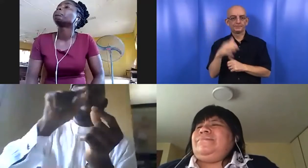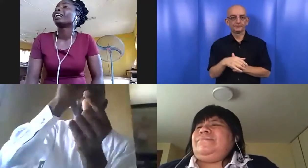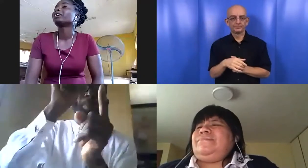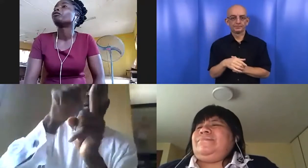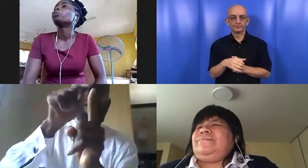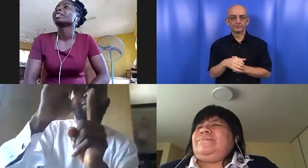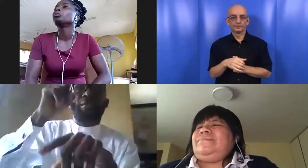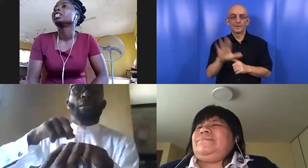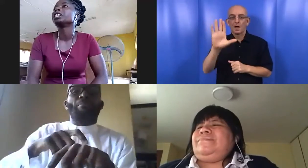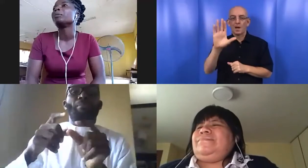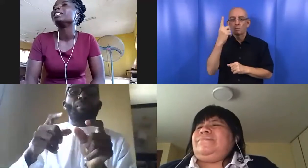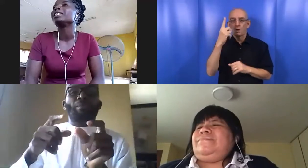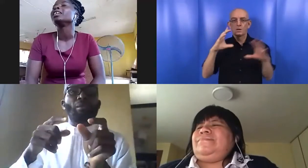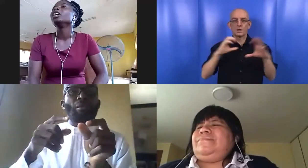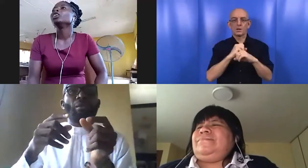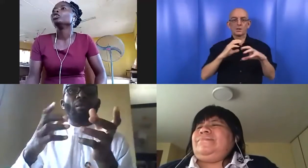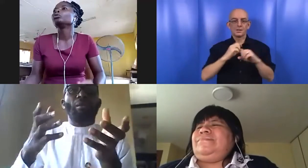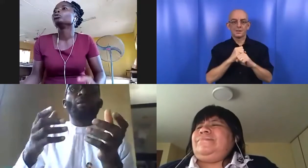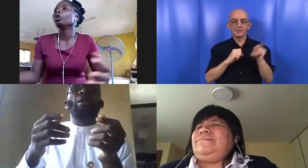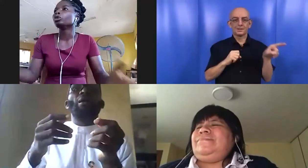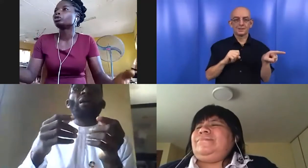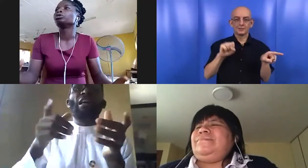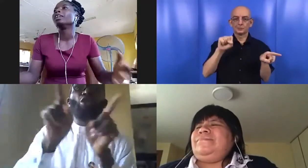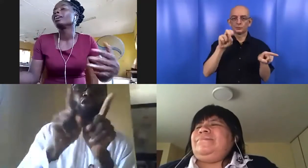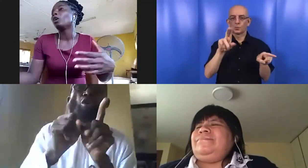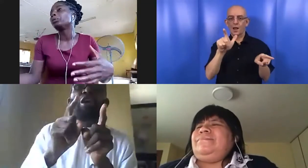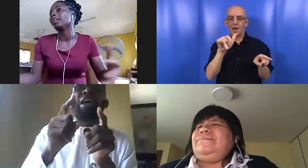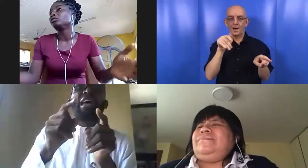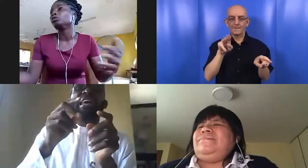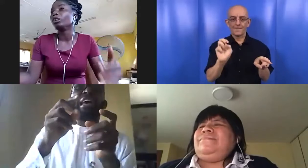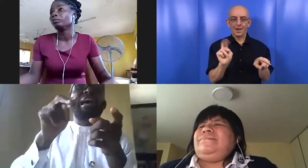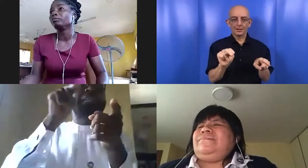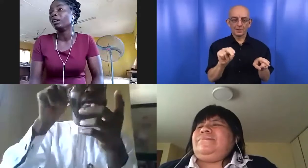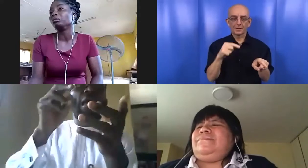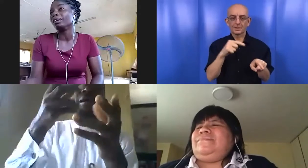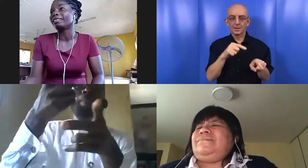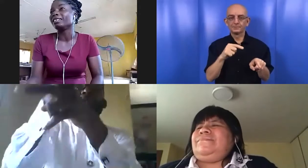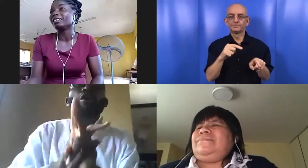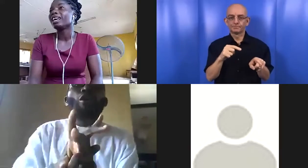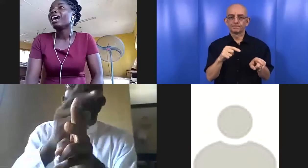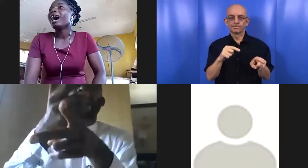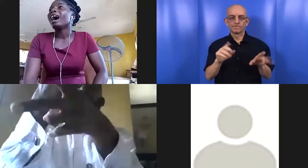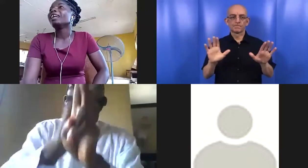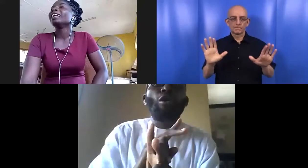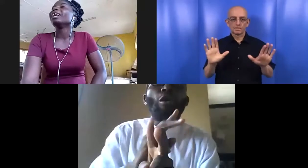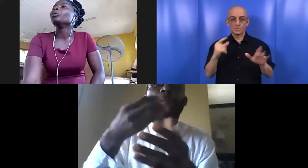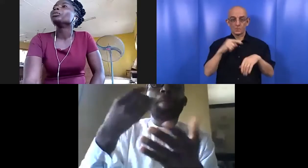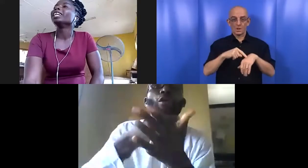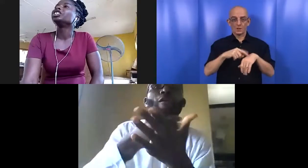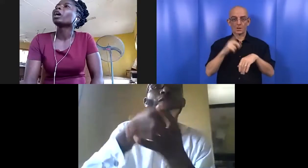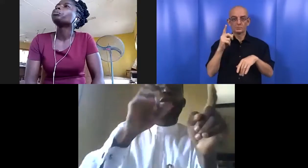institutional platform where persons with disability, go to lay contain and do all of other things, and